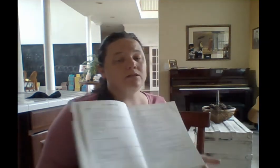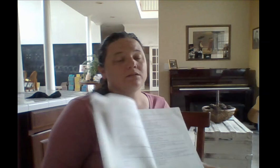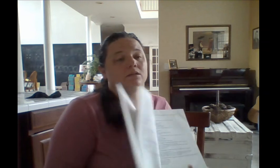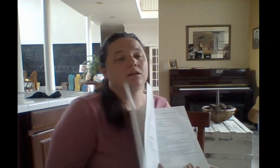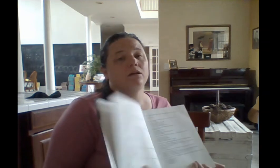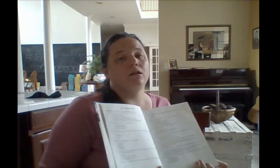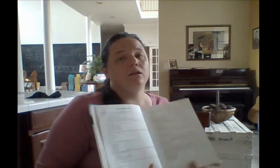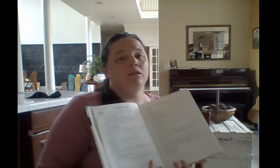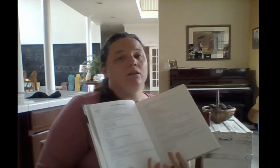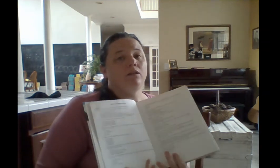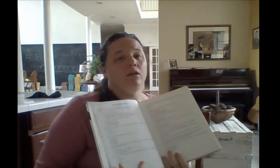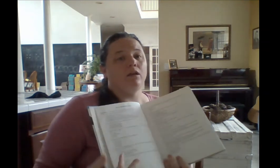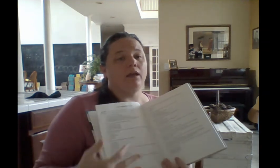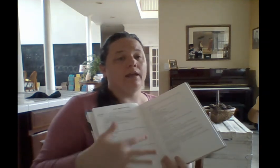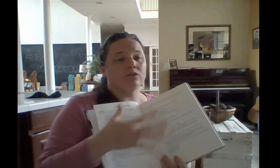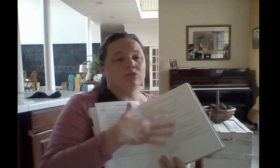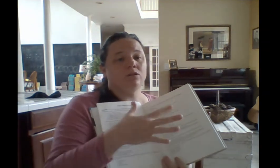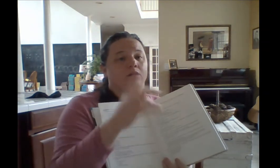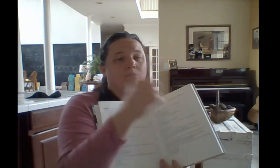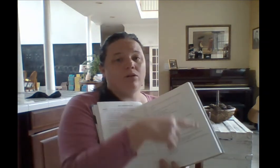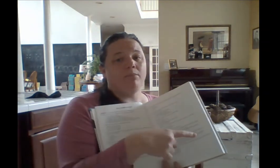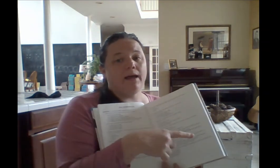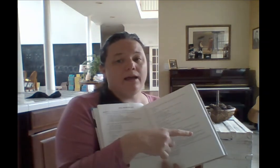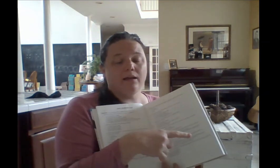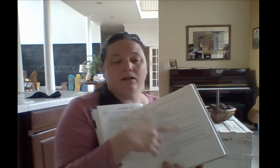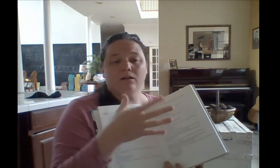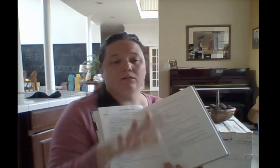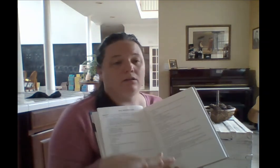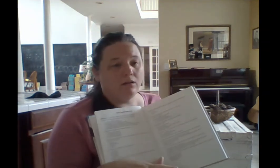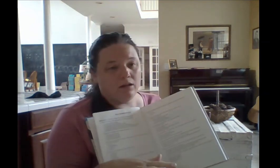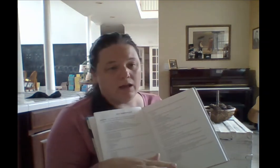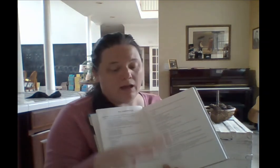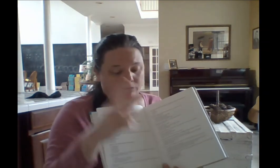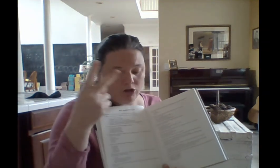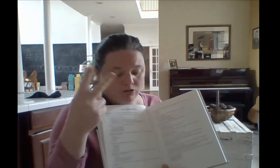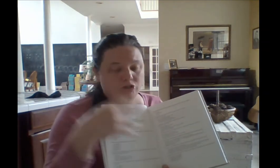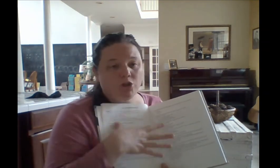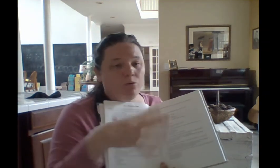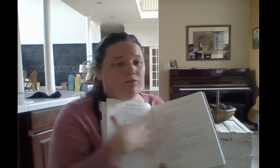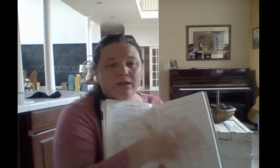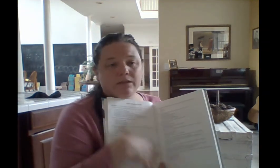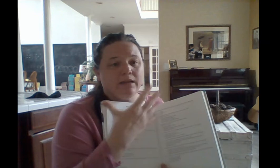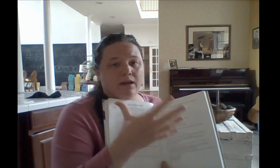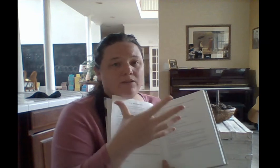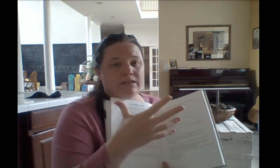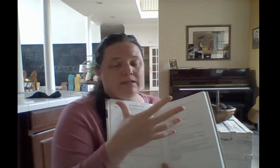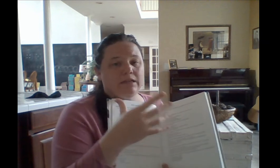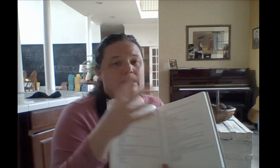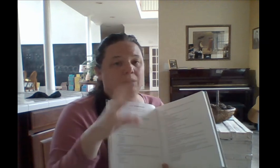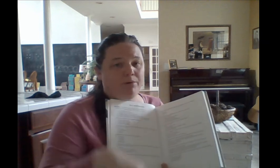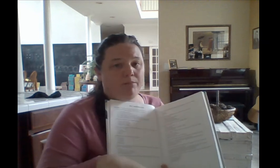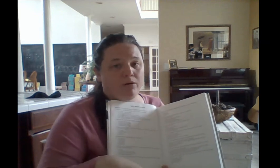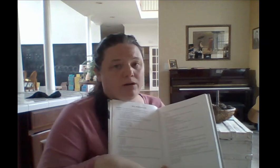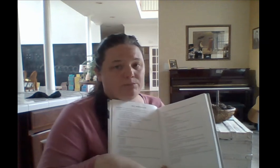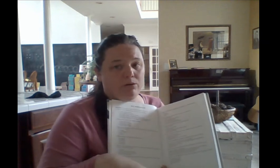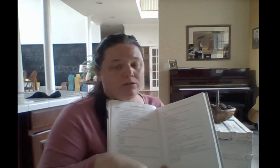quiz. The answers to them are in the back. I've chosen 2 of these out of these 18 and put them on here as bonus.